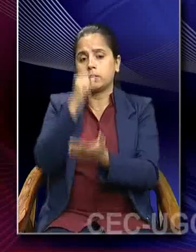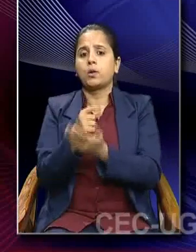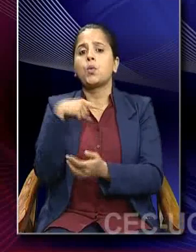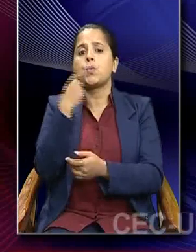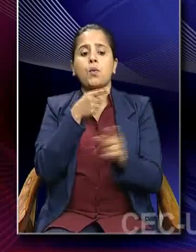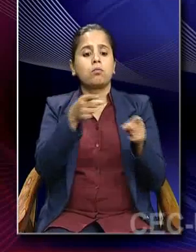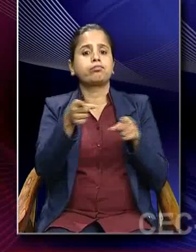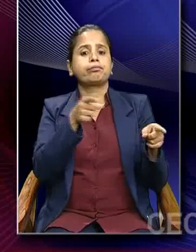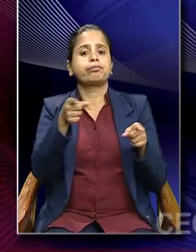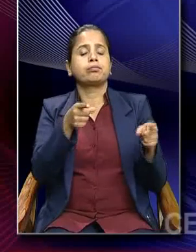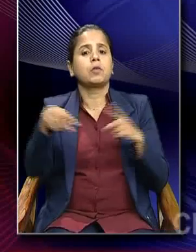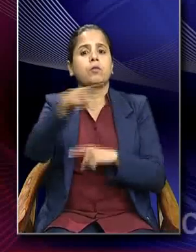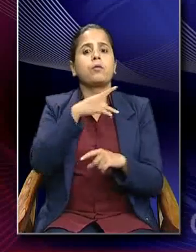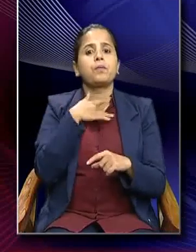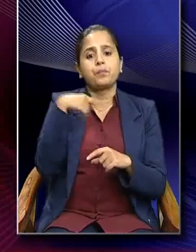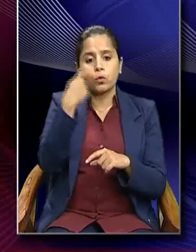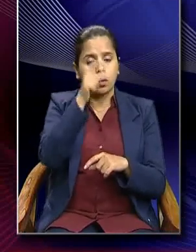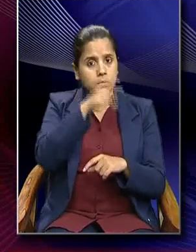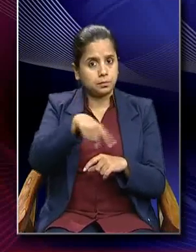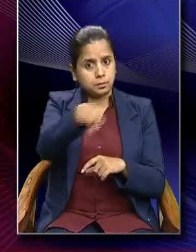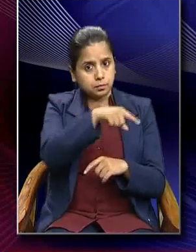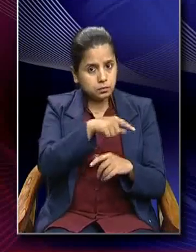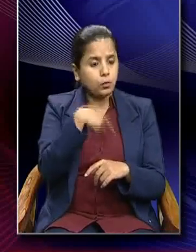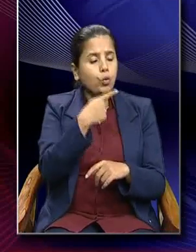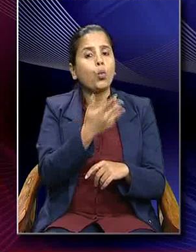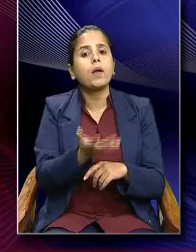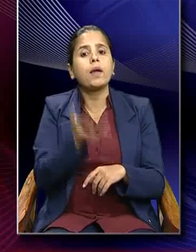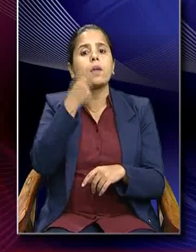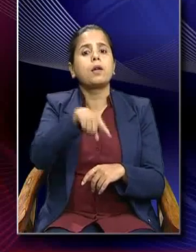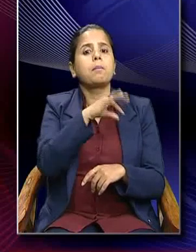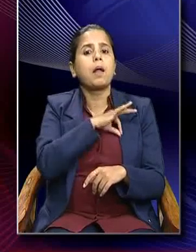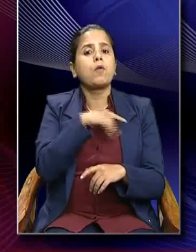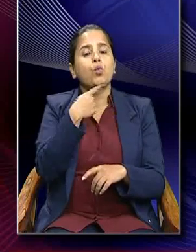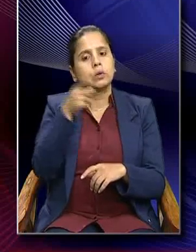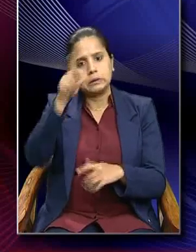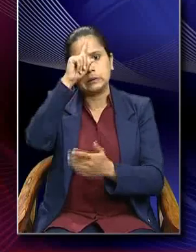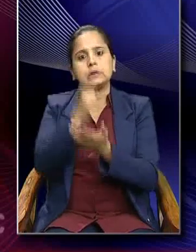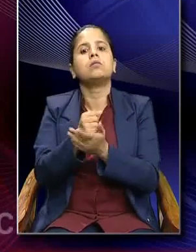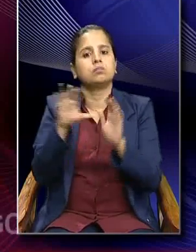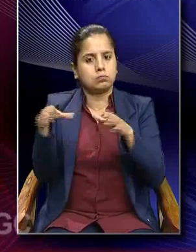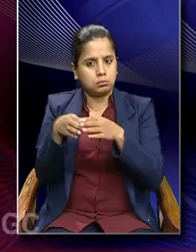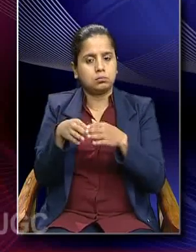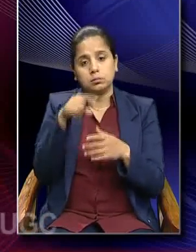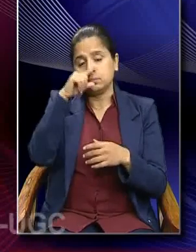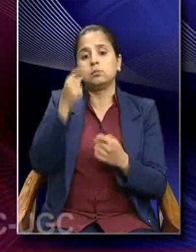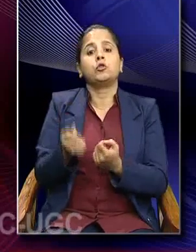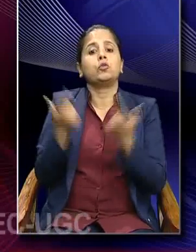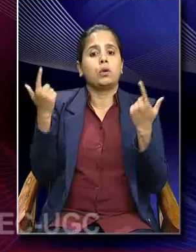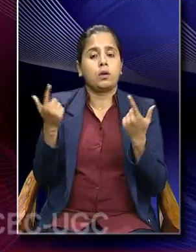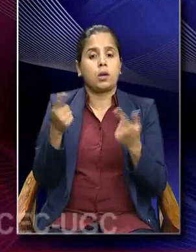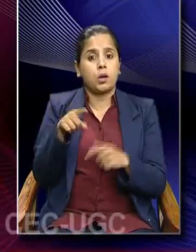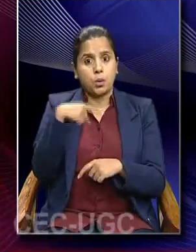get who will get the benefits. So the question of for